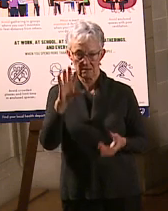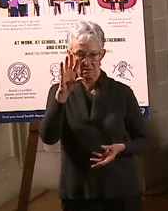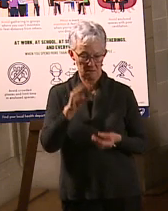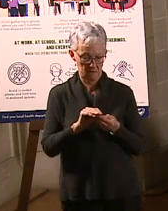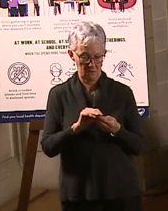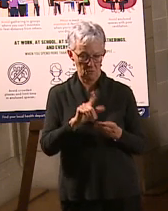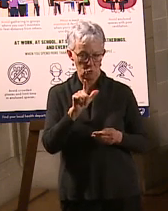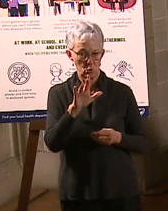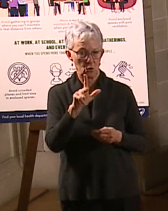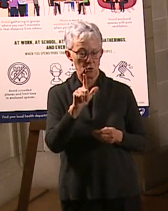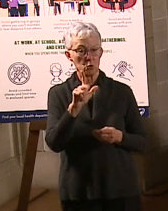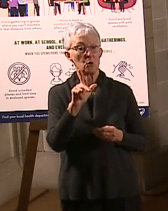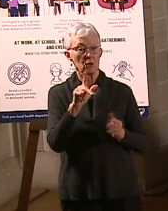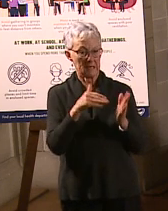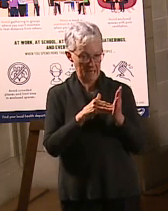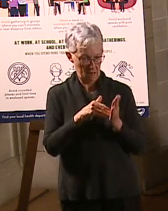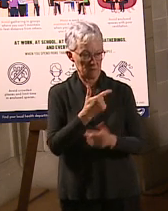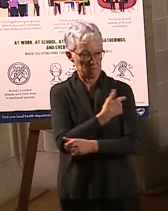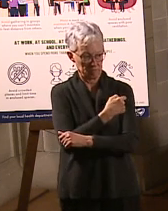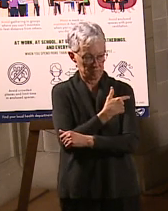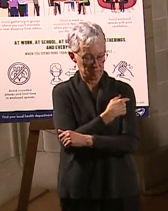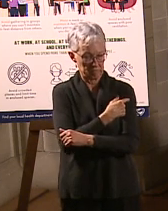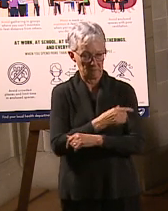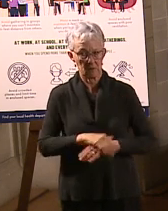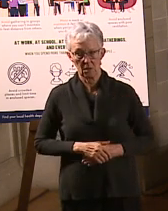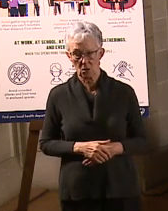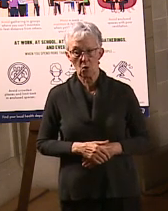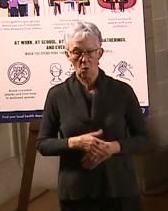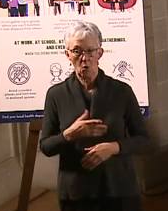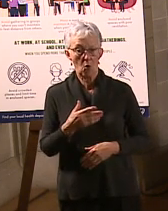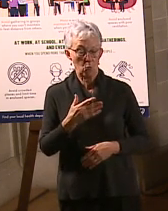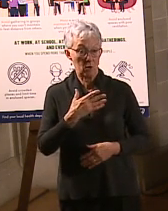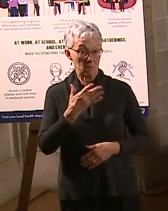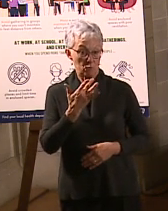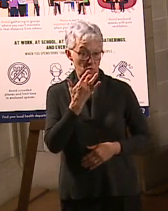so. So we would like to see that ramp up.